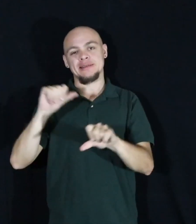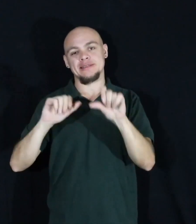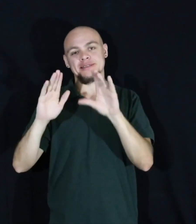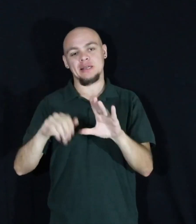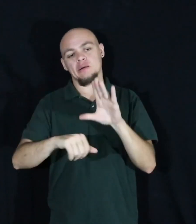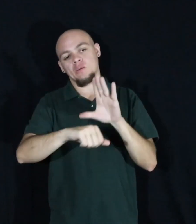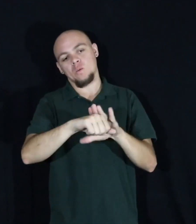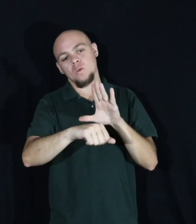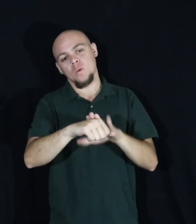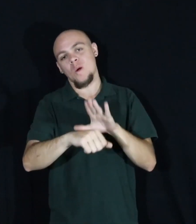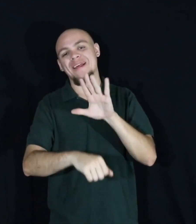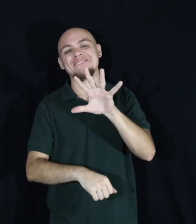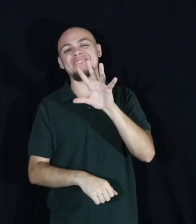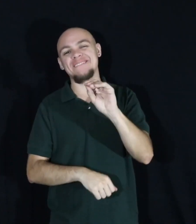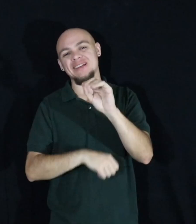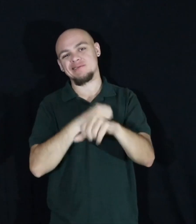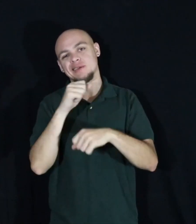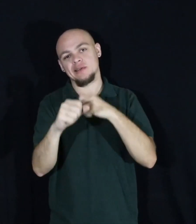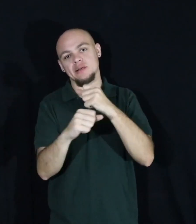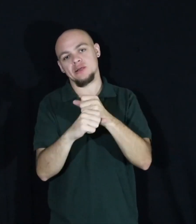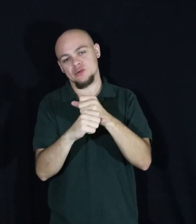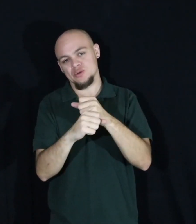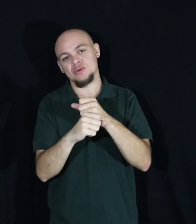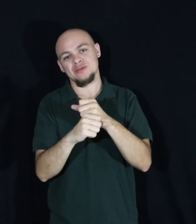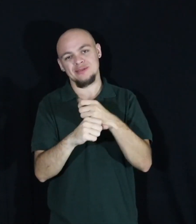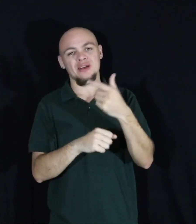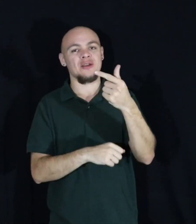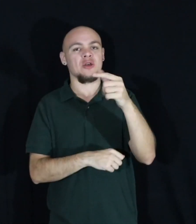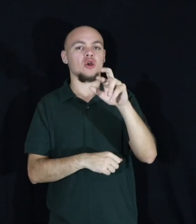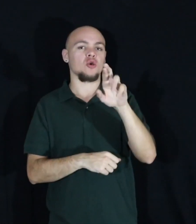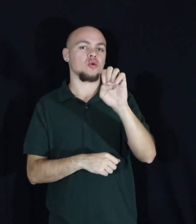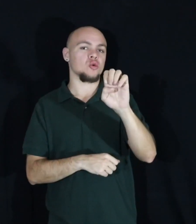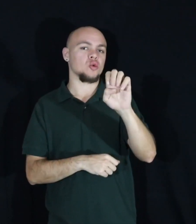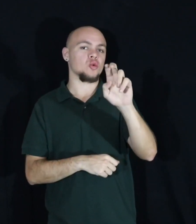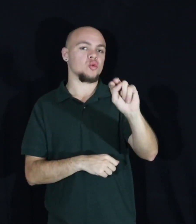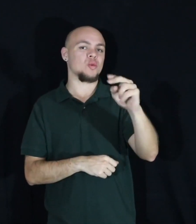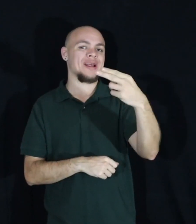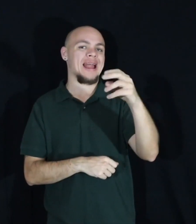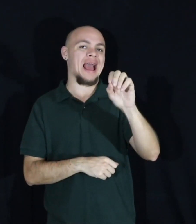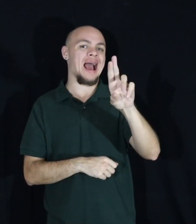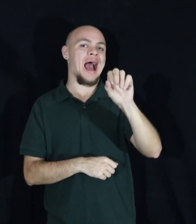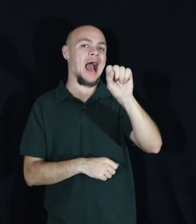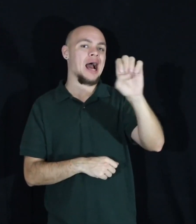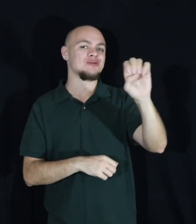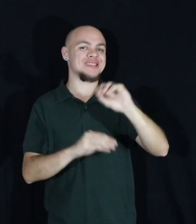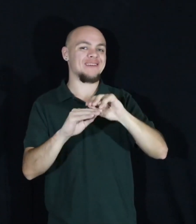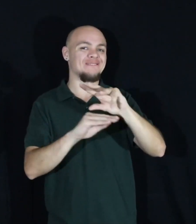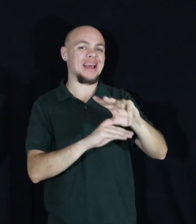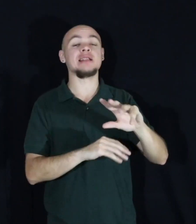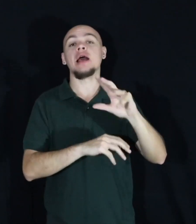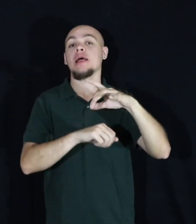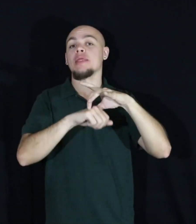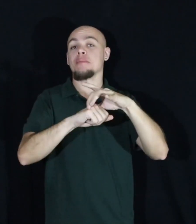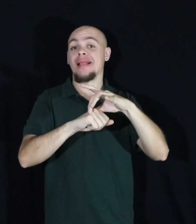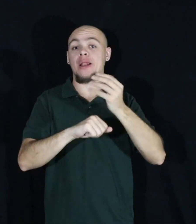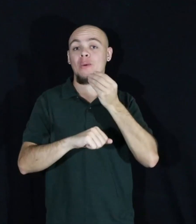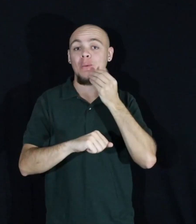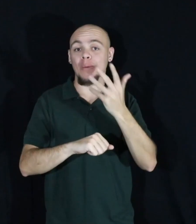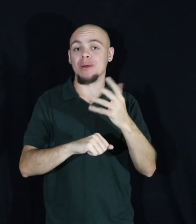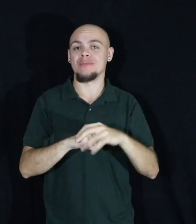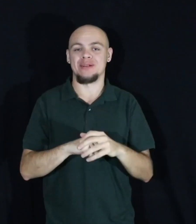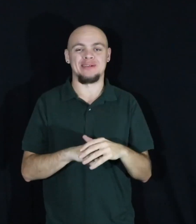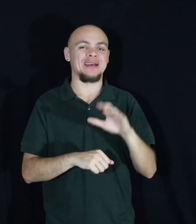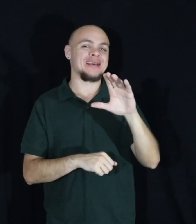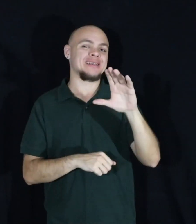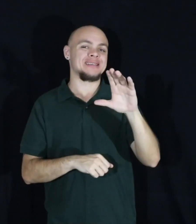for 50 years about the dangers of the greenhouse effect, the warming of the planet from elevated levels of